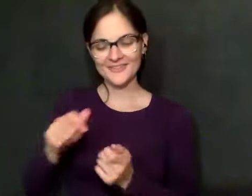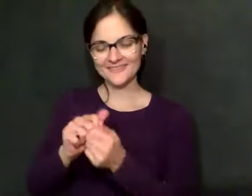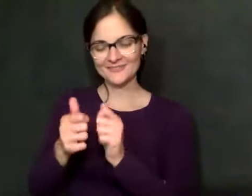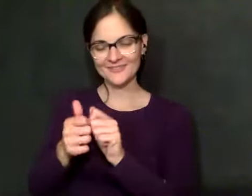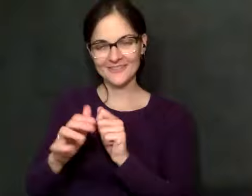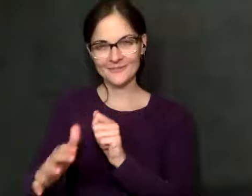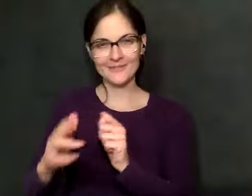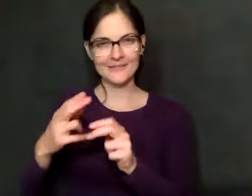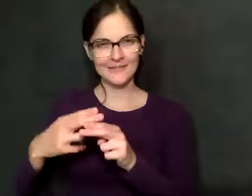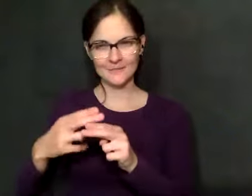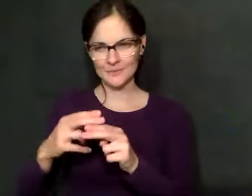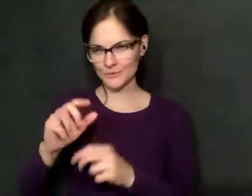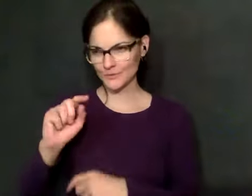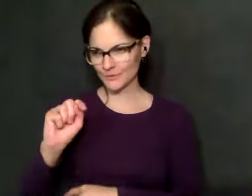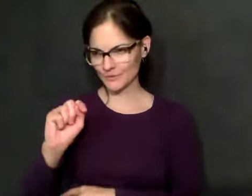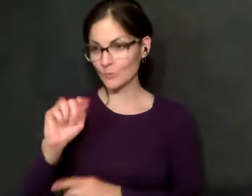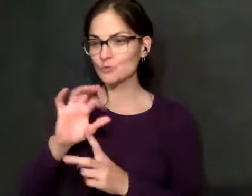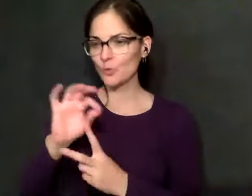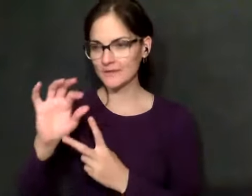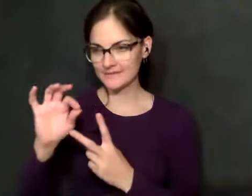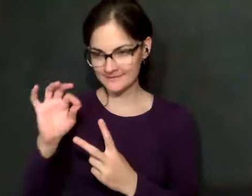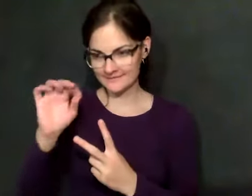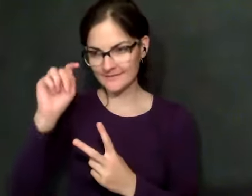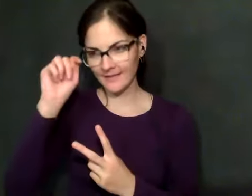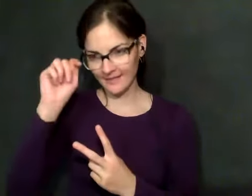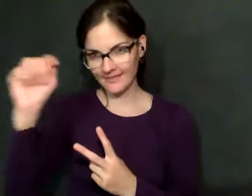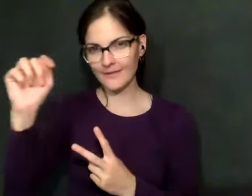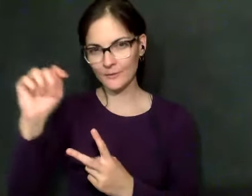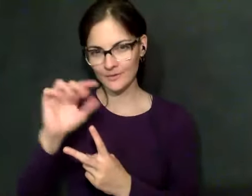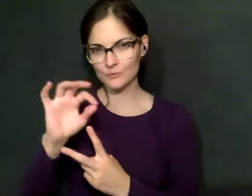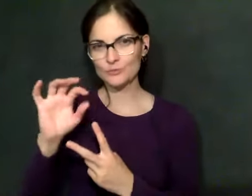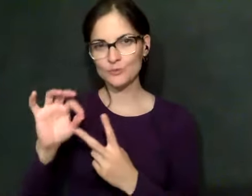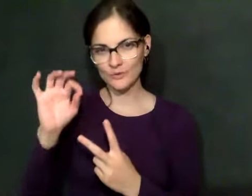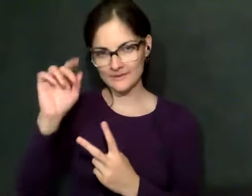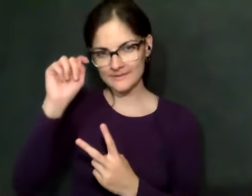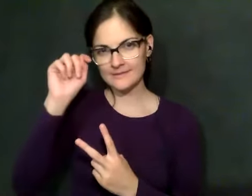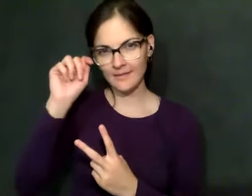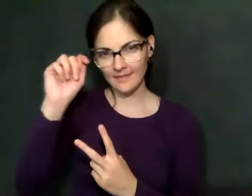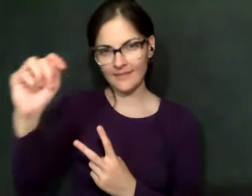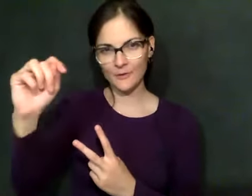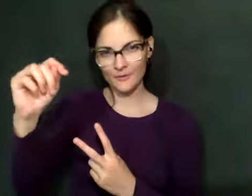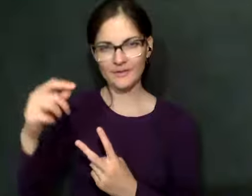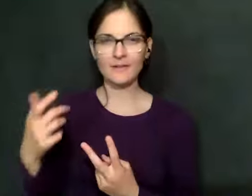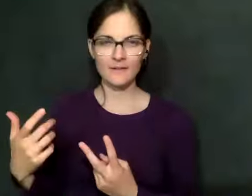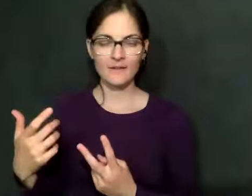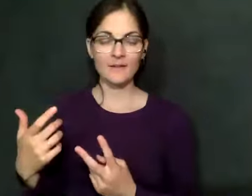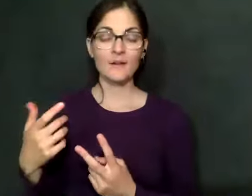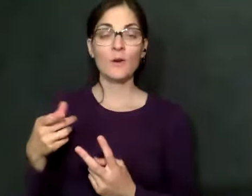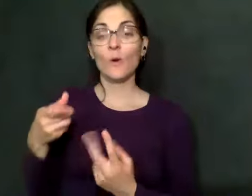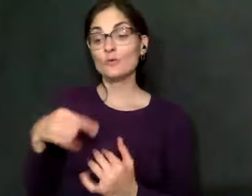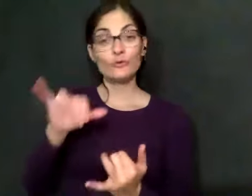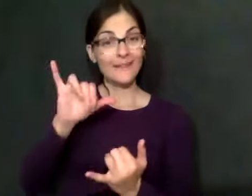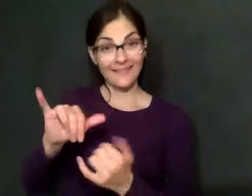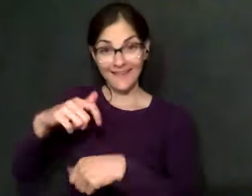But he changed his into choice theory. So it came out originally, and then he renamed it choice theory. And then it's probably in that